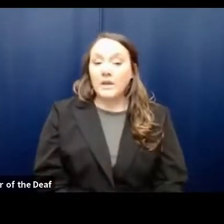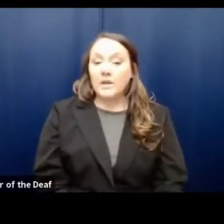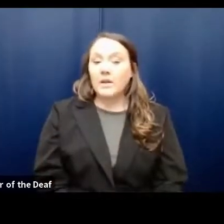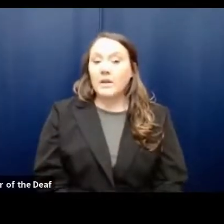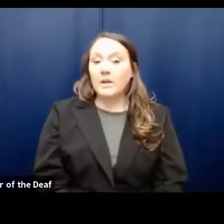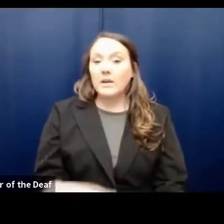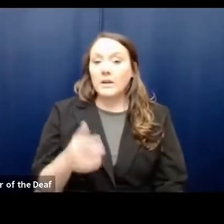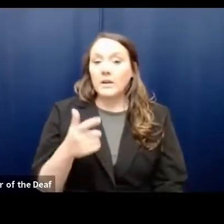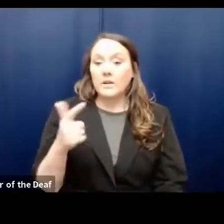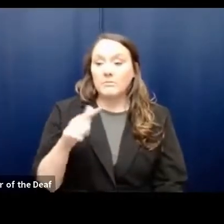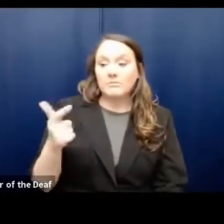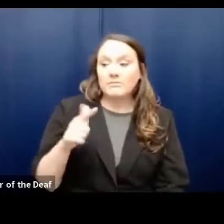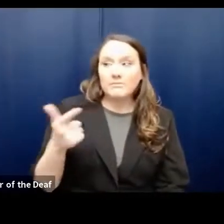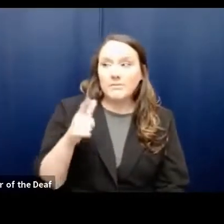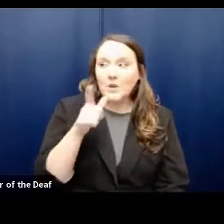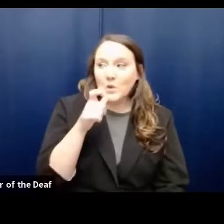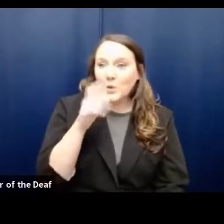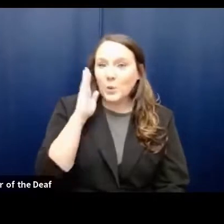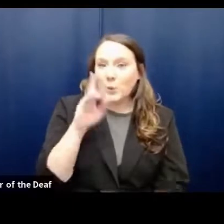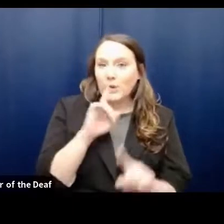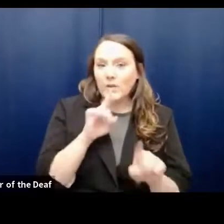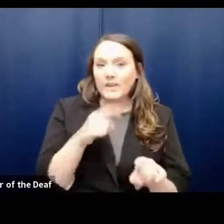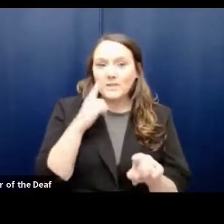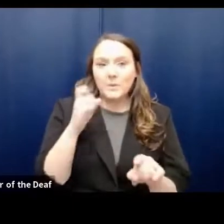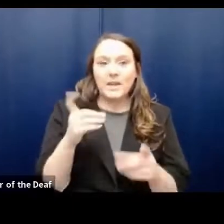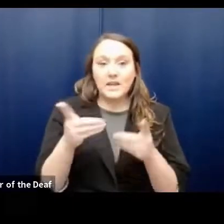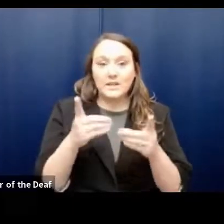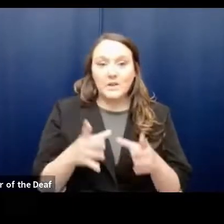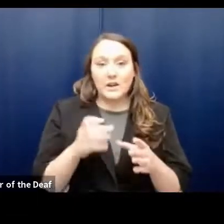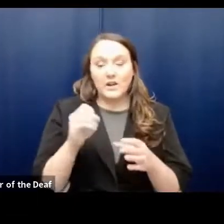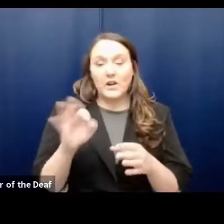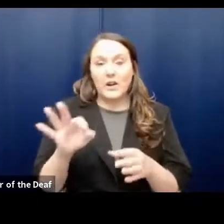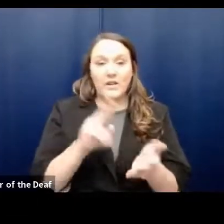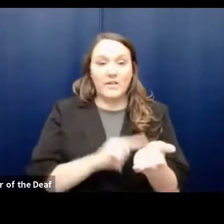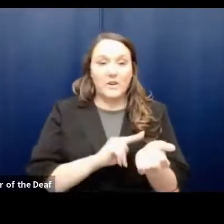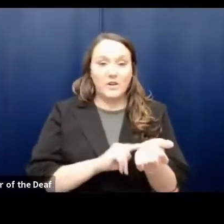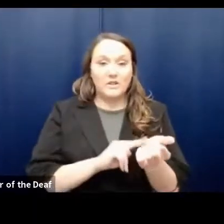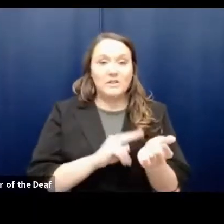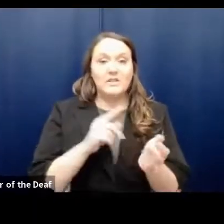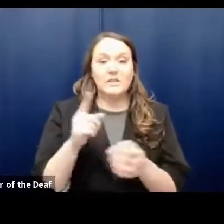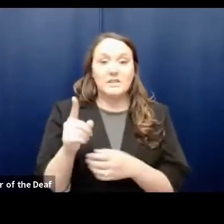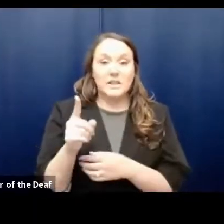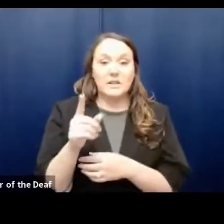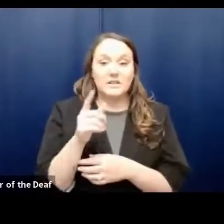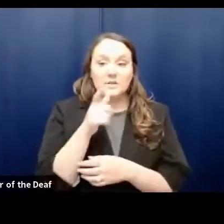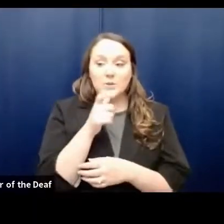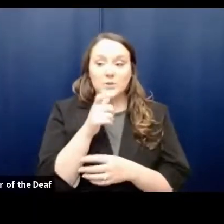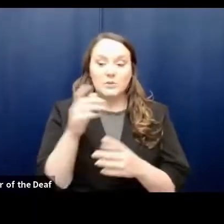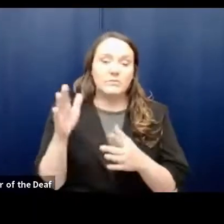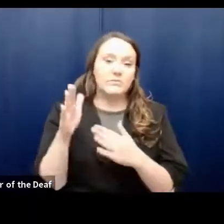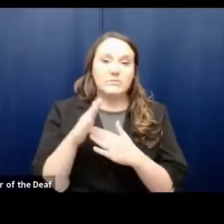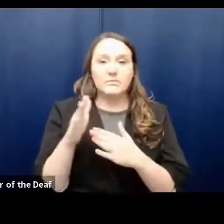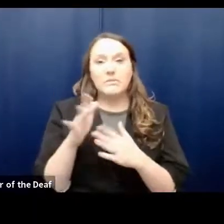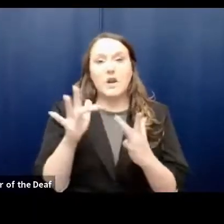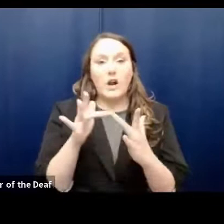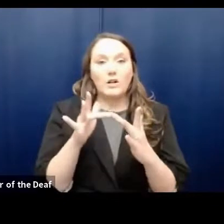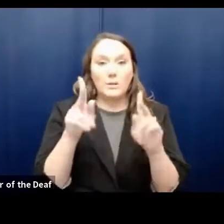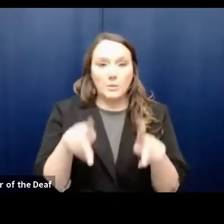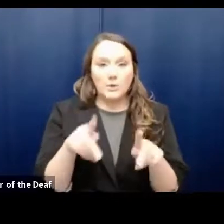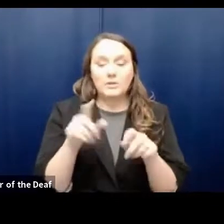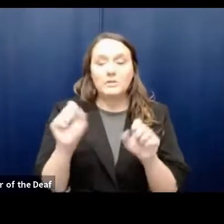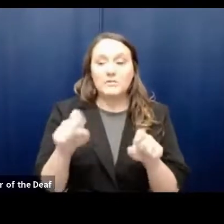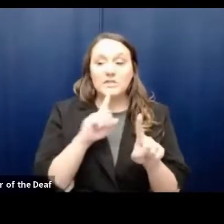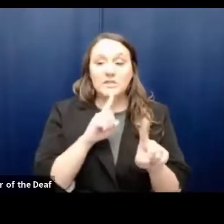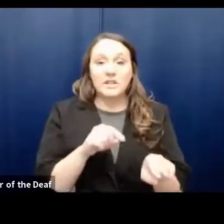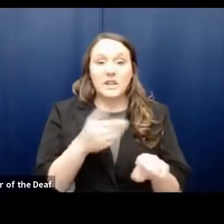We're going back and forth on who's going to answer it because our director of nursing, Dina Mashburn, is the primary point of contact that can answer these